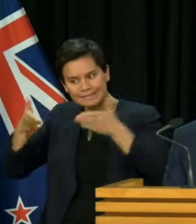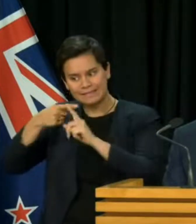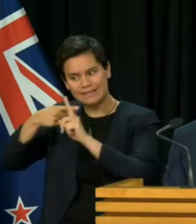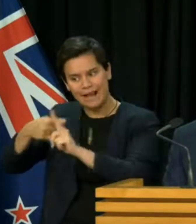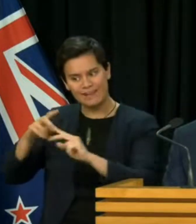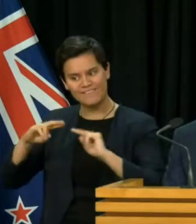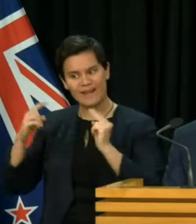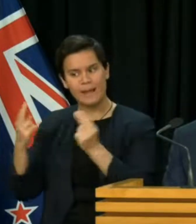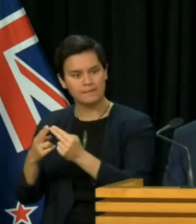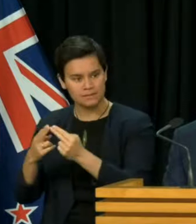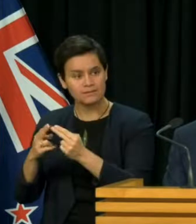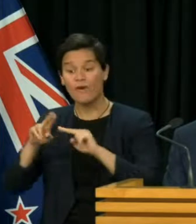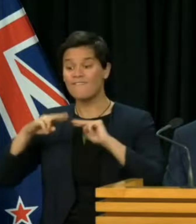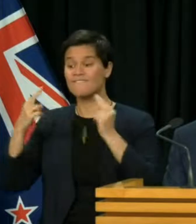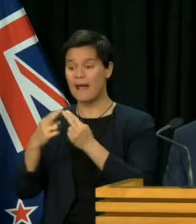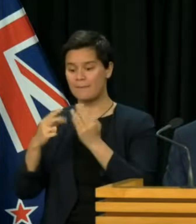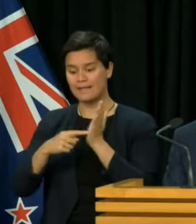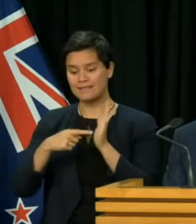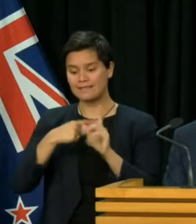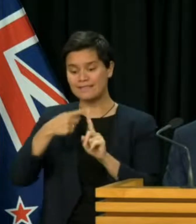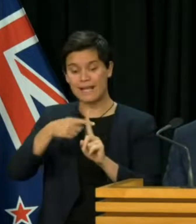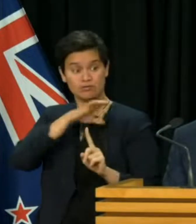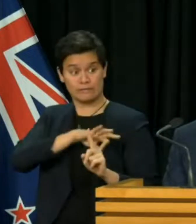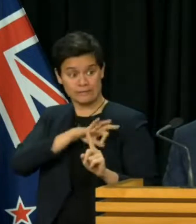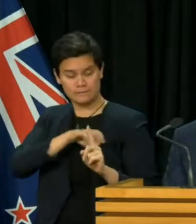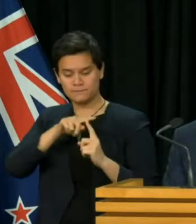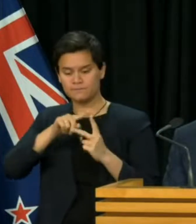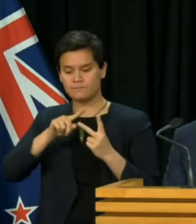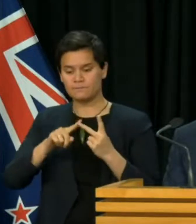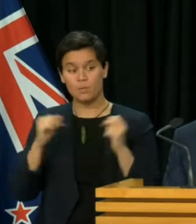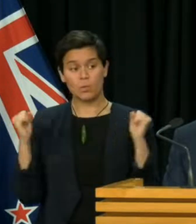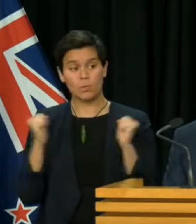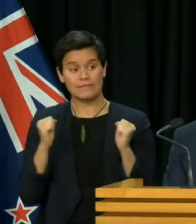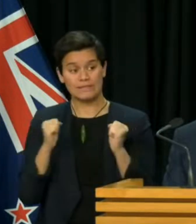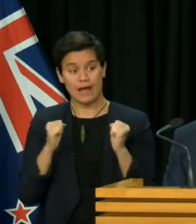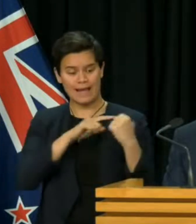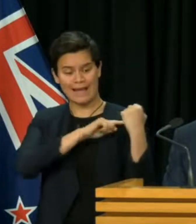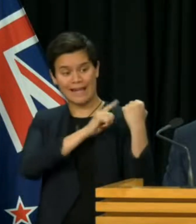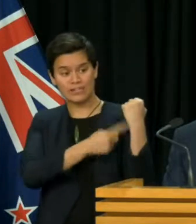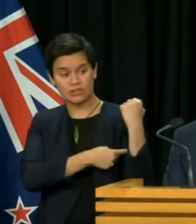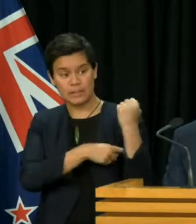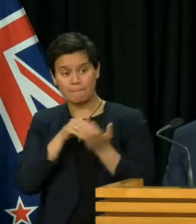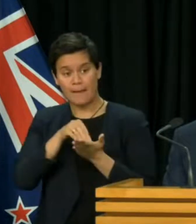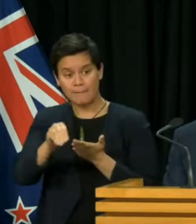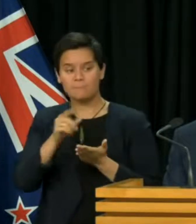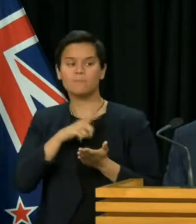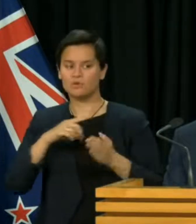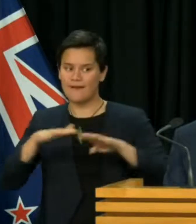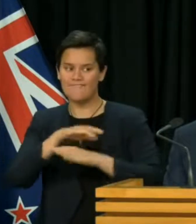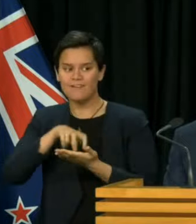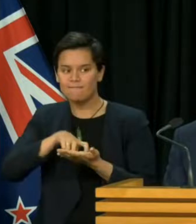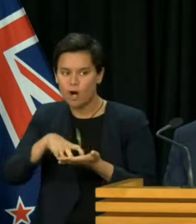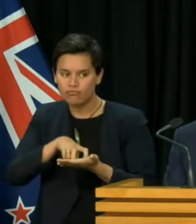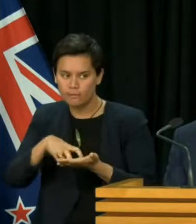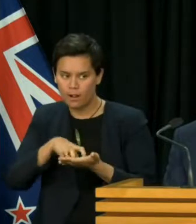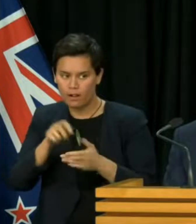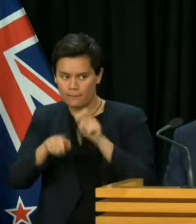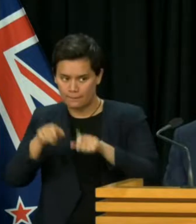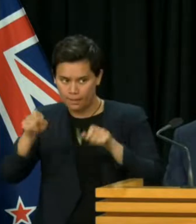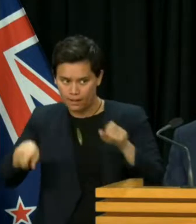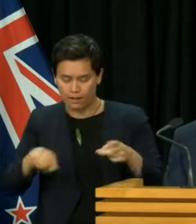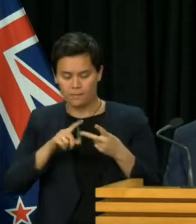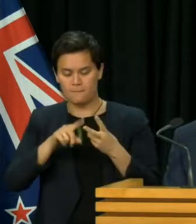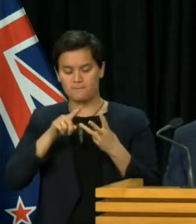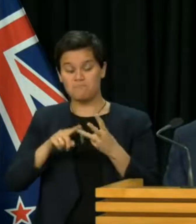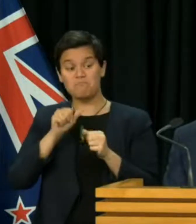it reaches families on benefits with children, the winter energy payment because it reaches the most vulnerable, and we brought in the Best Start payment,